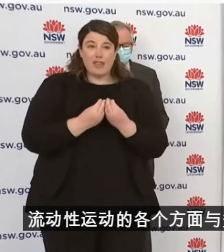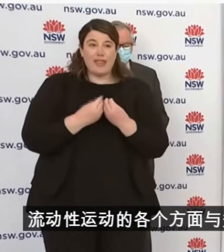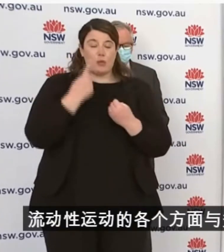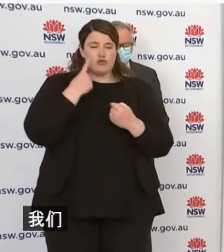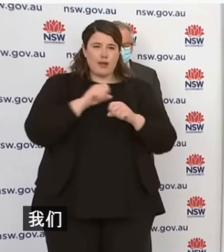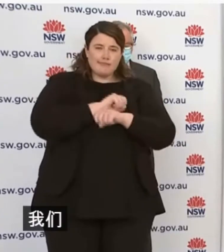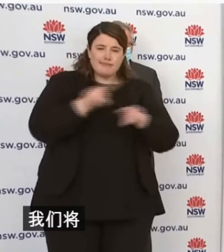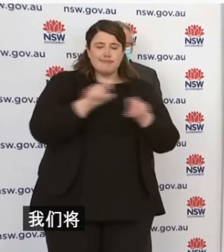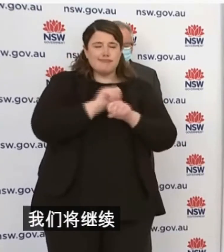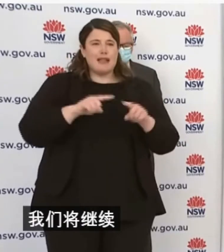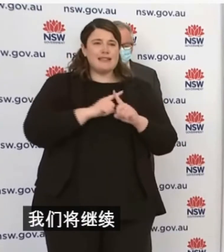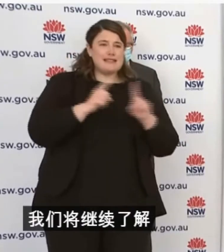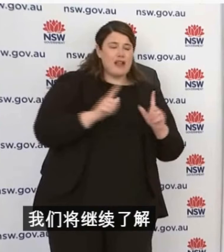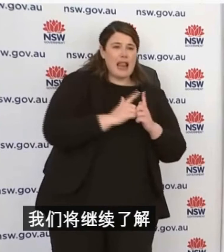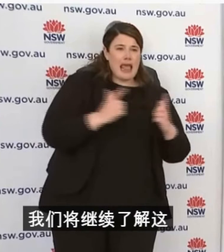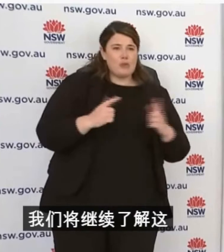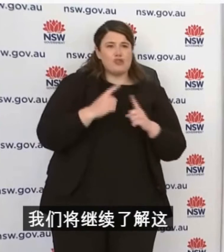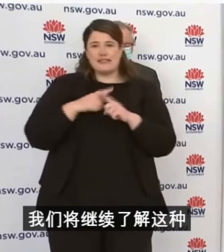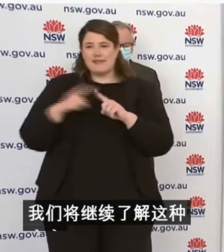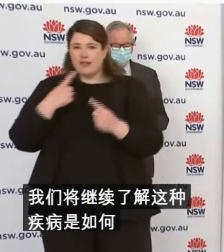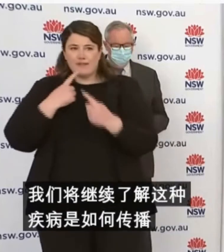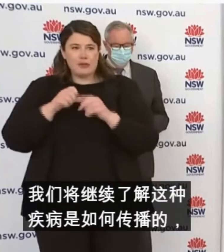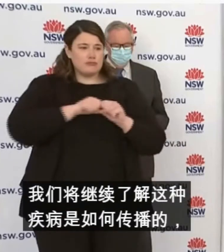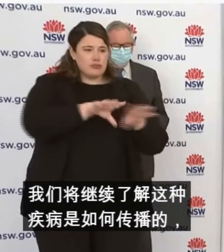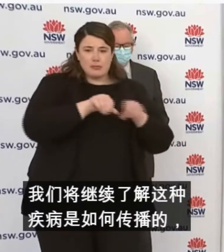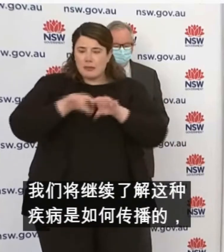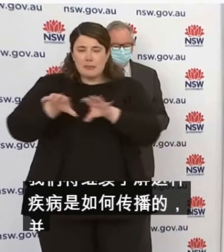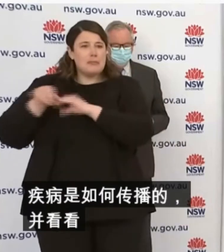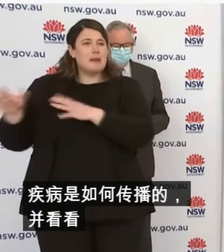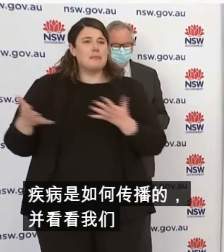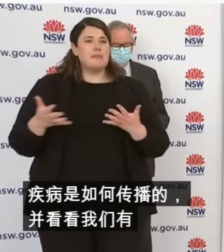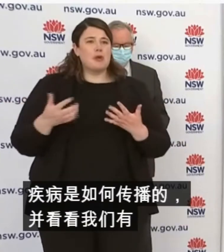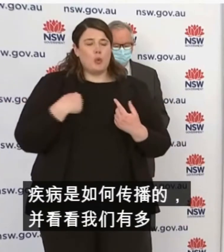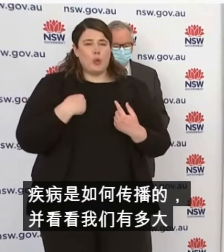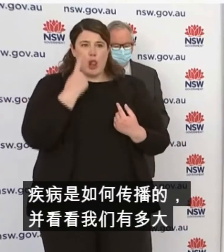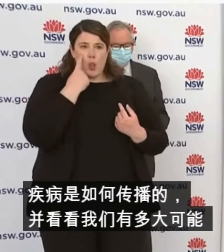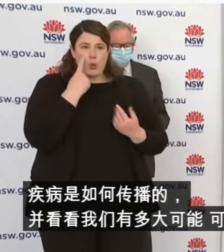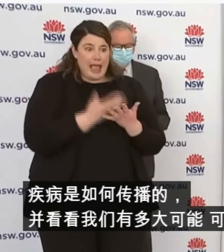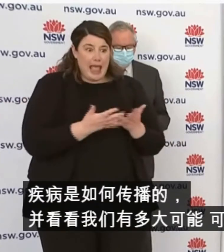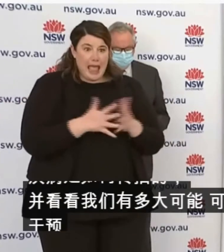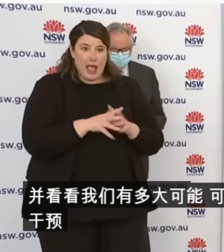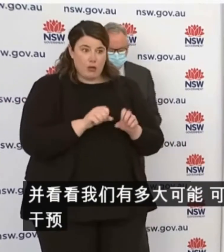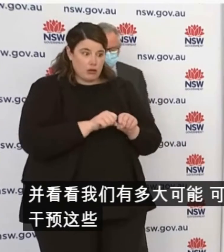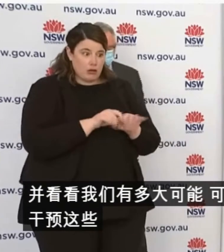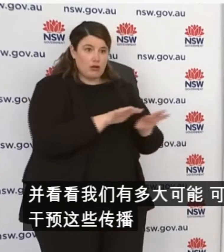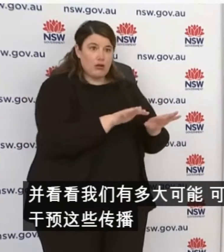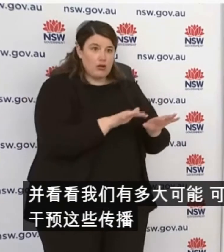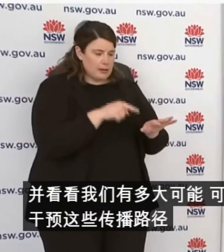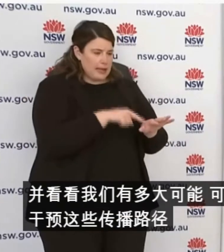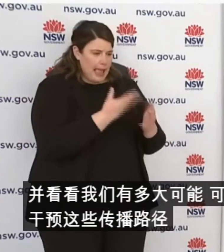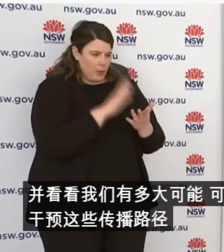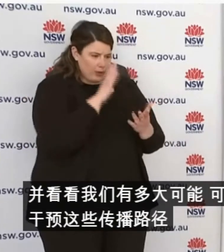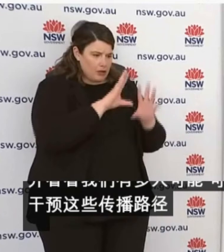leaders. We are continuing to learn how the disease is spread and look at how possibly we can intervene in those